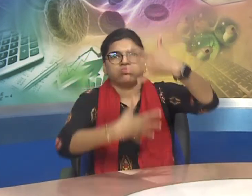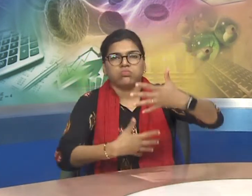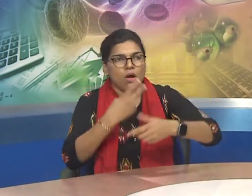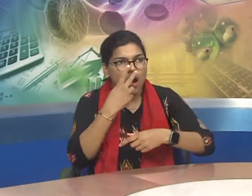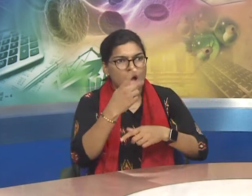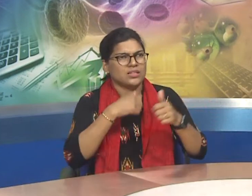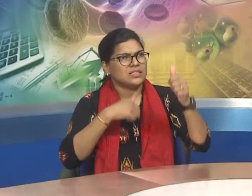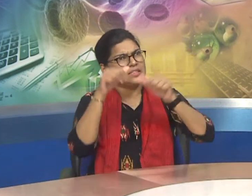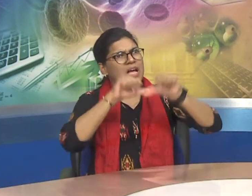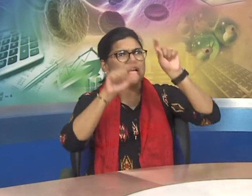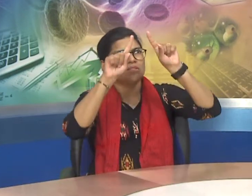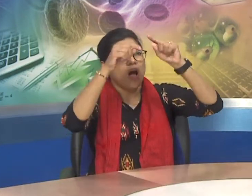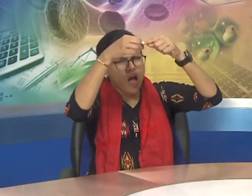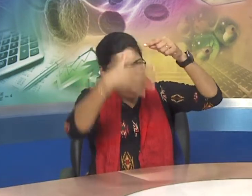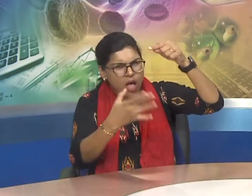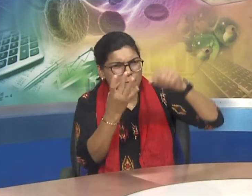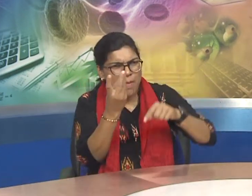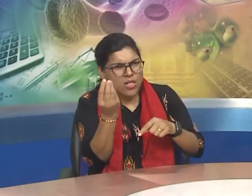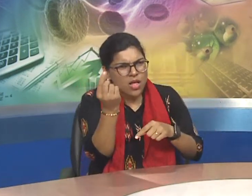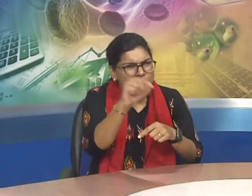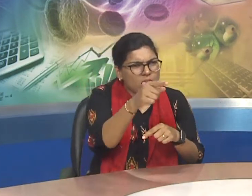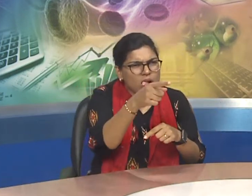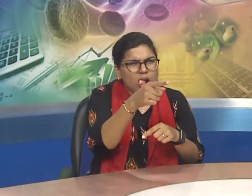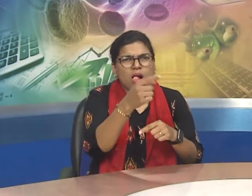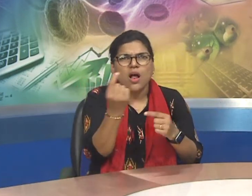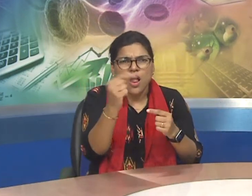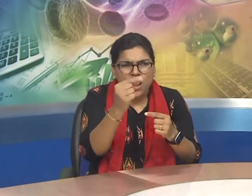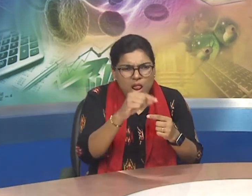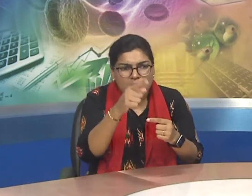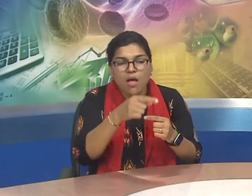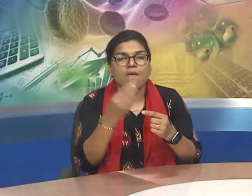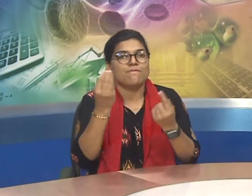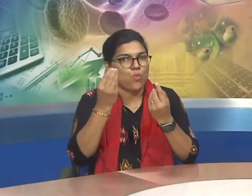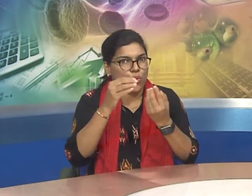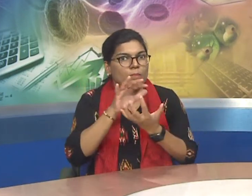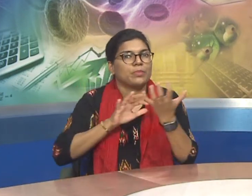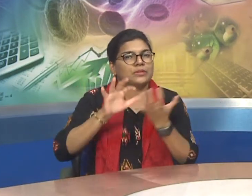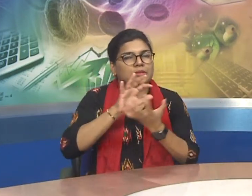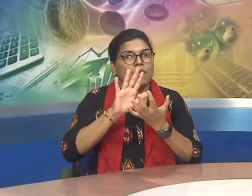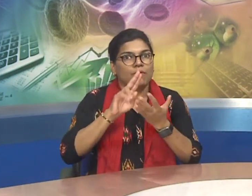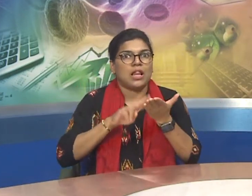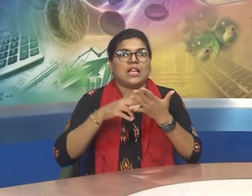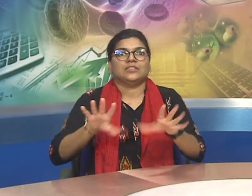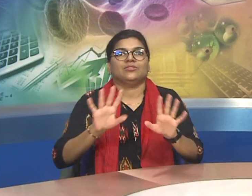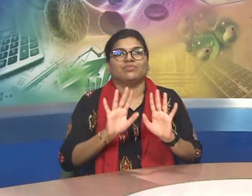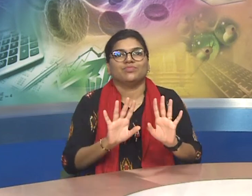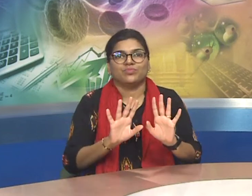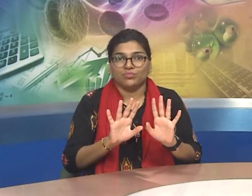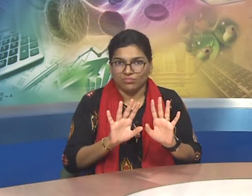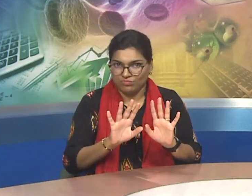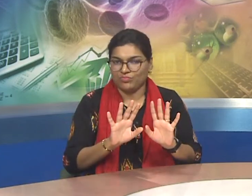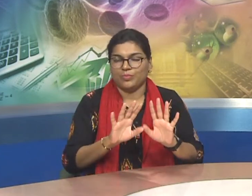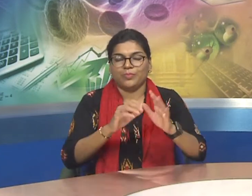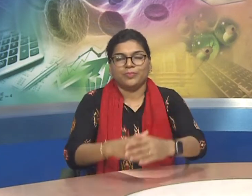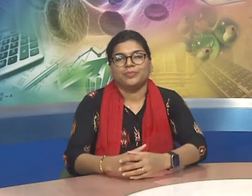So in every field there is a need of research, and sometimes the topics are